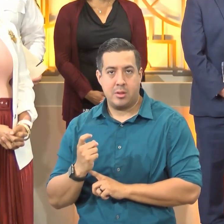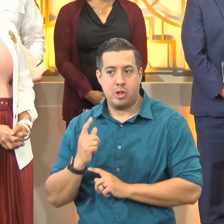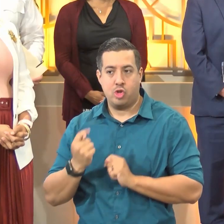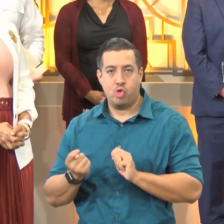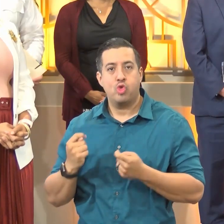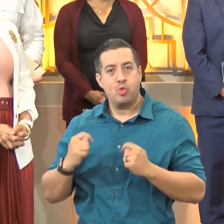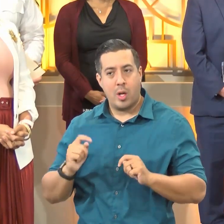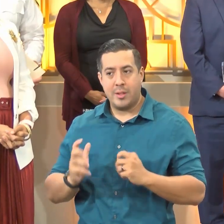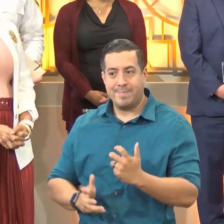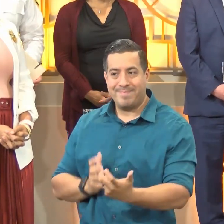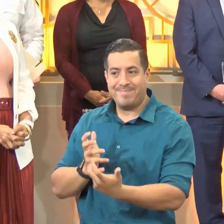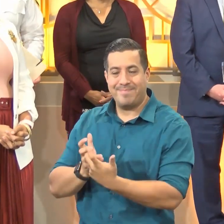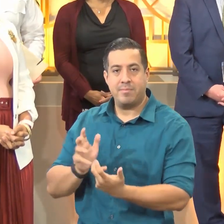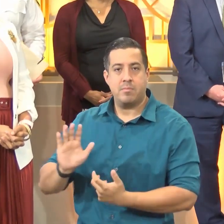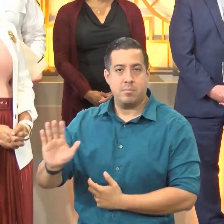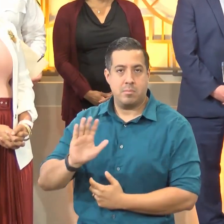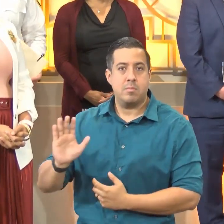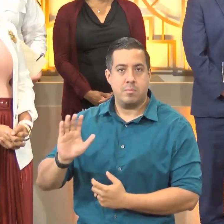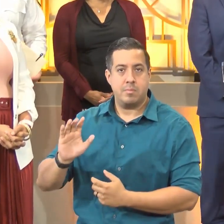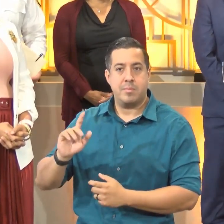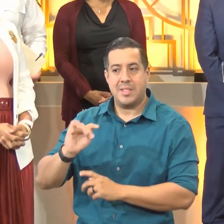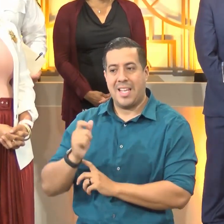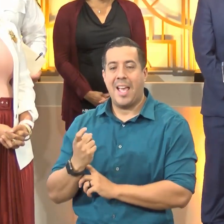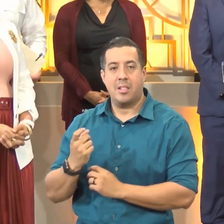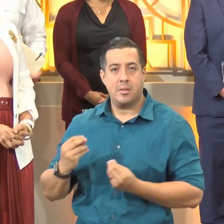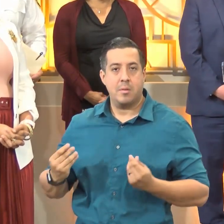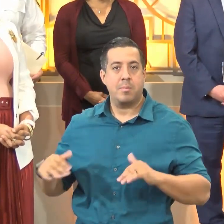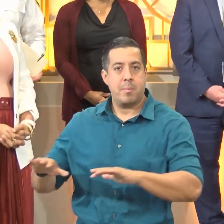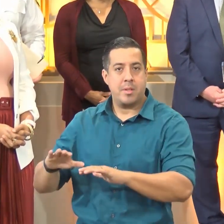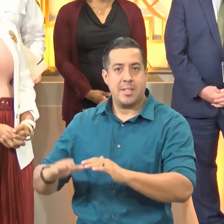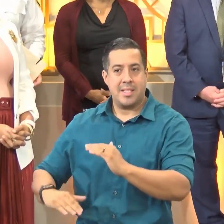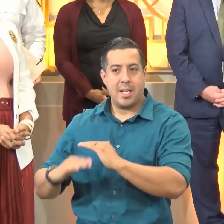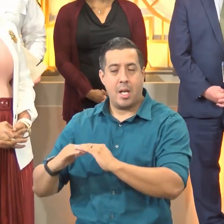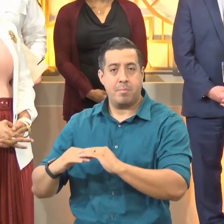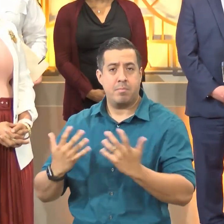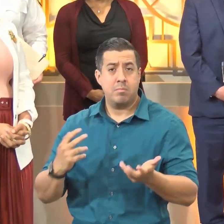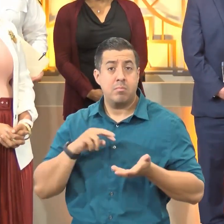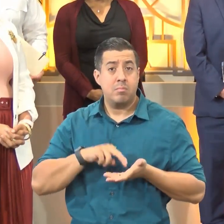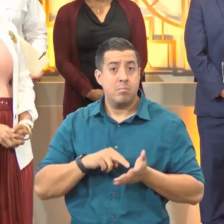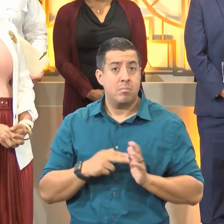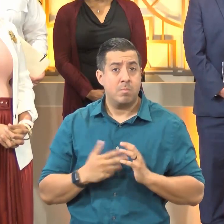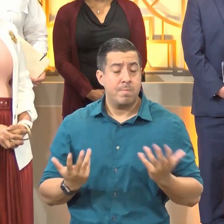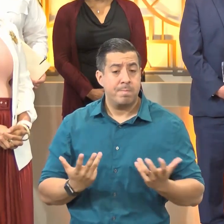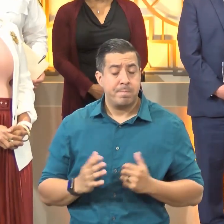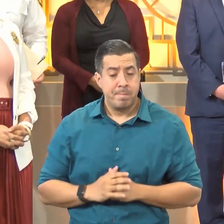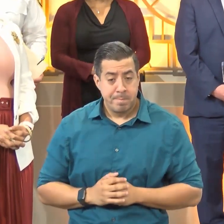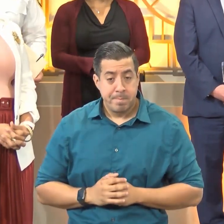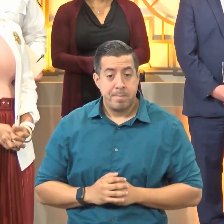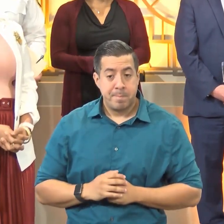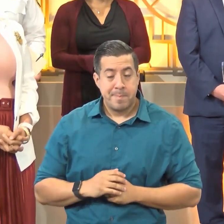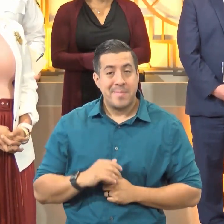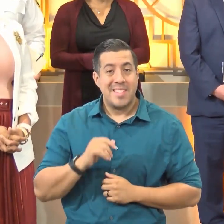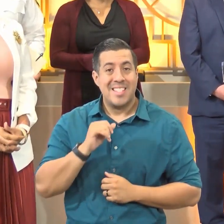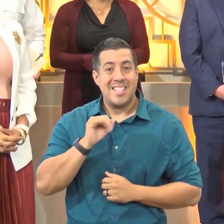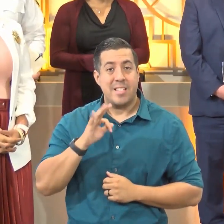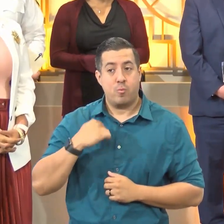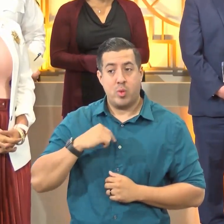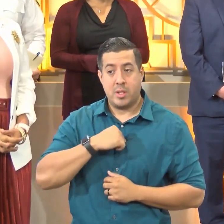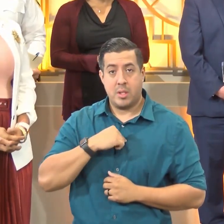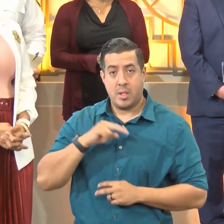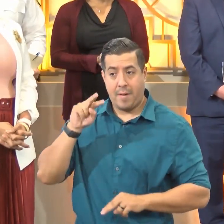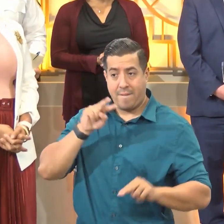comply with the property tax revenue cap. And what that means is that depending on, as we